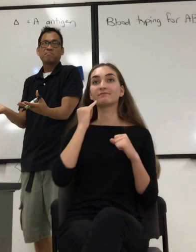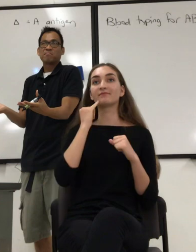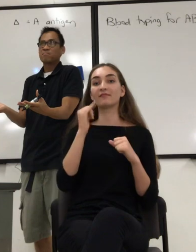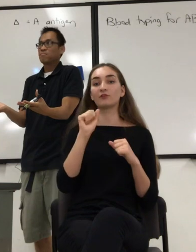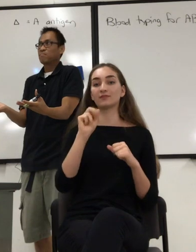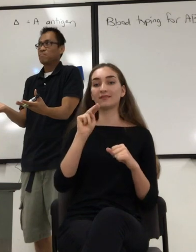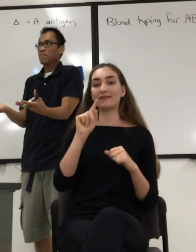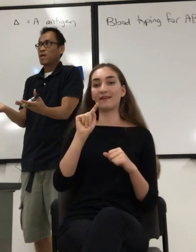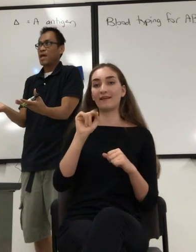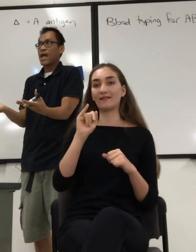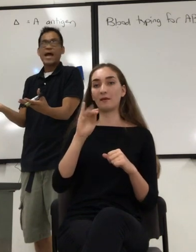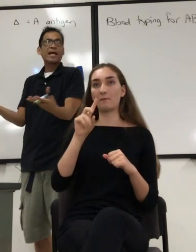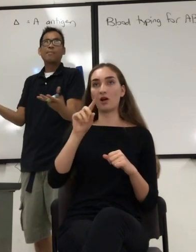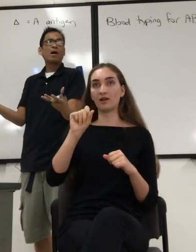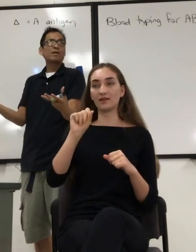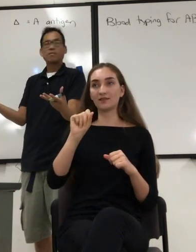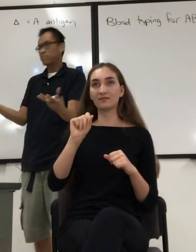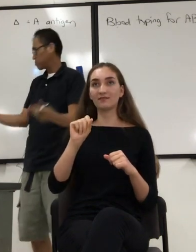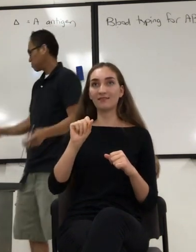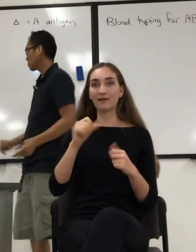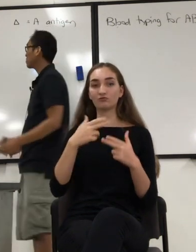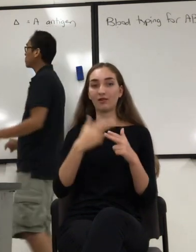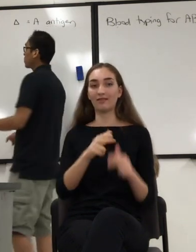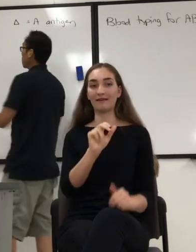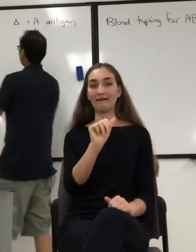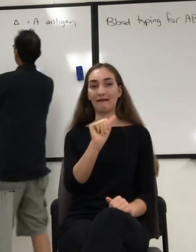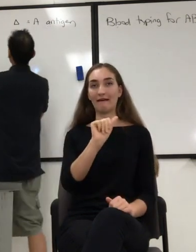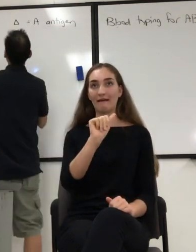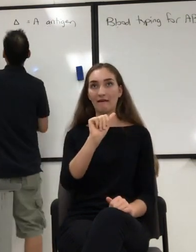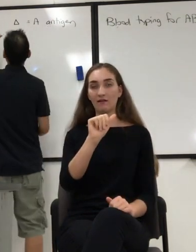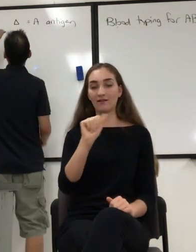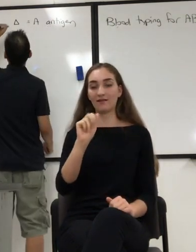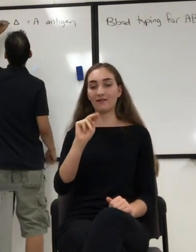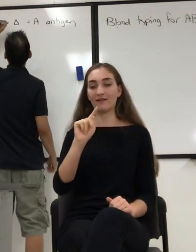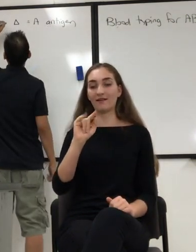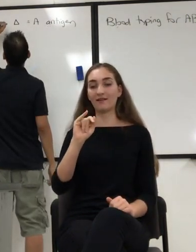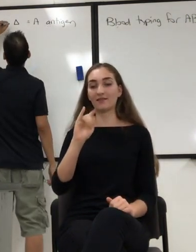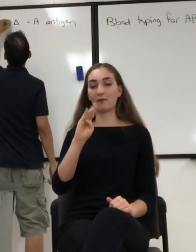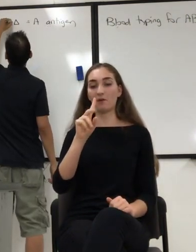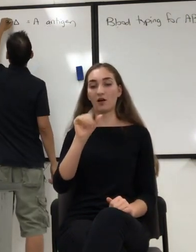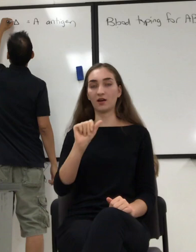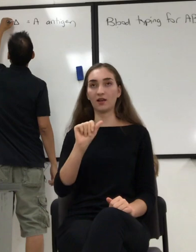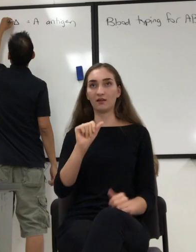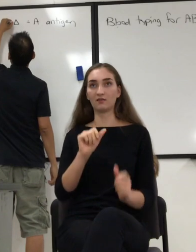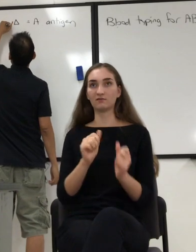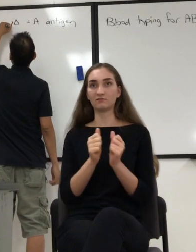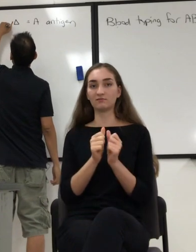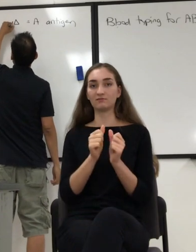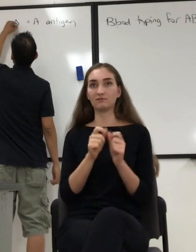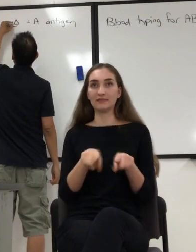it A antibody with the same shape.